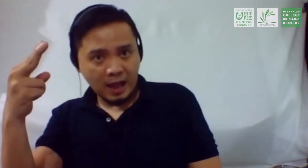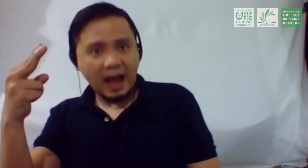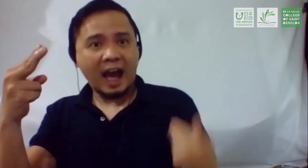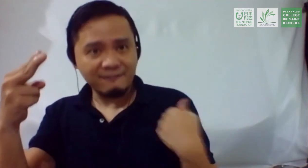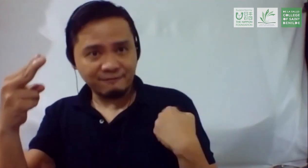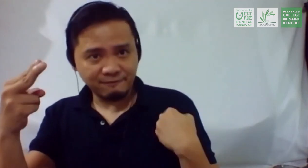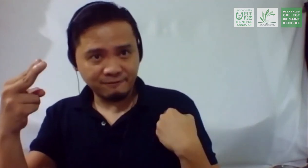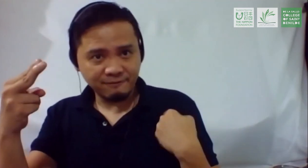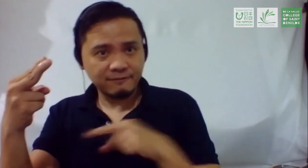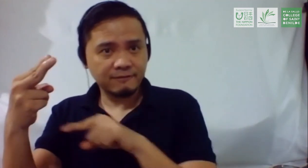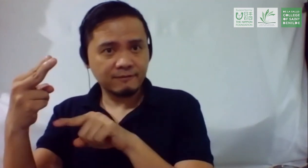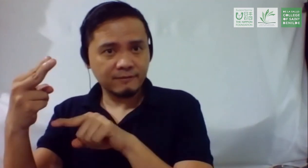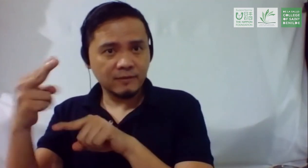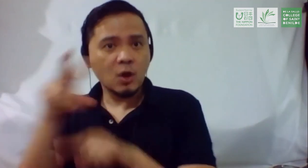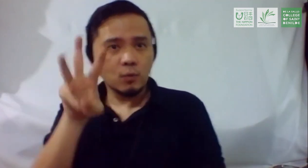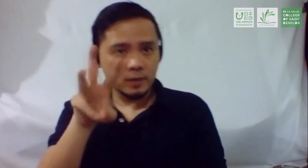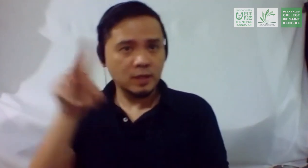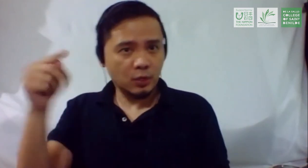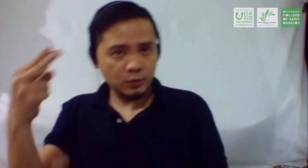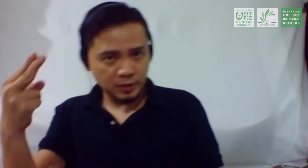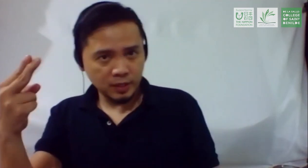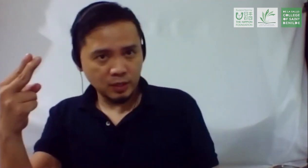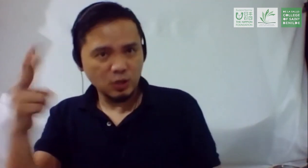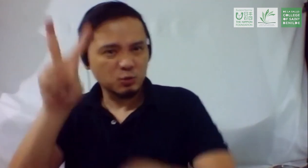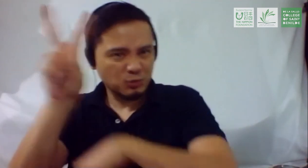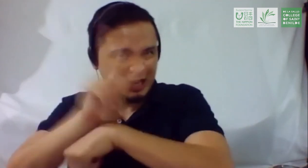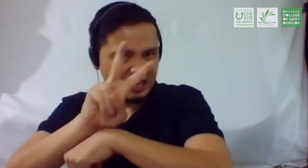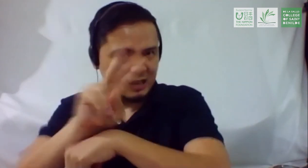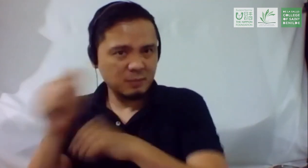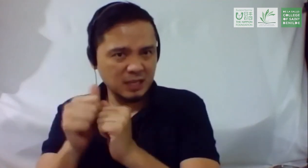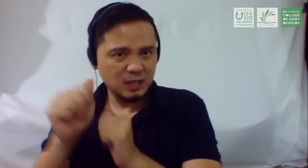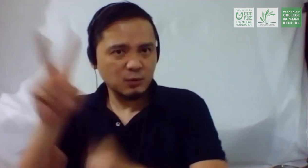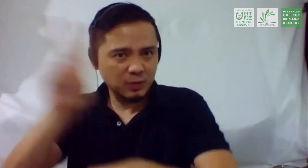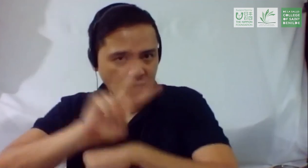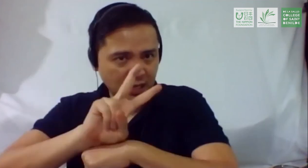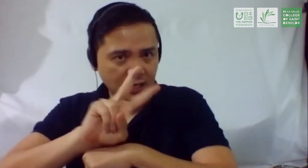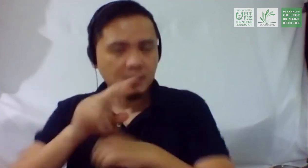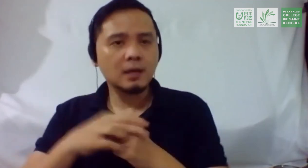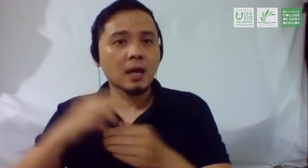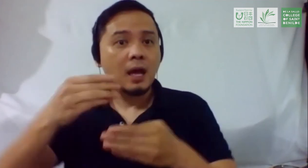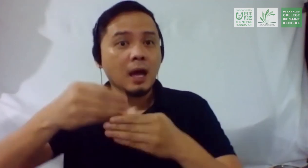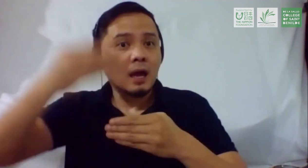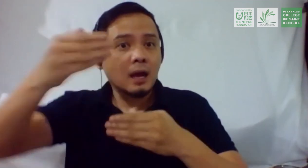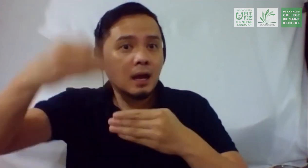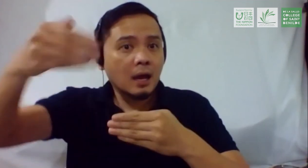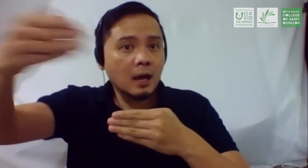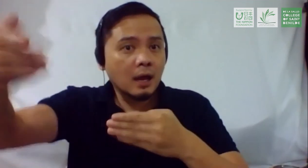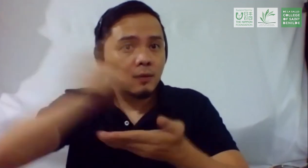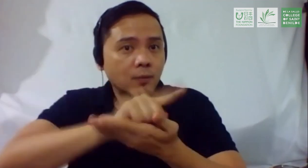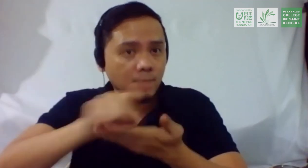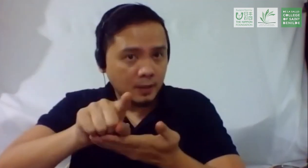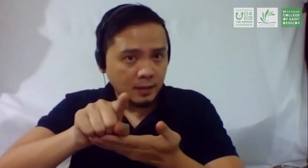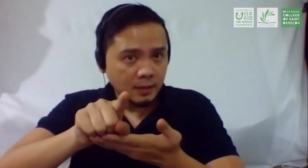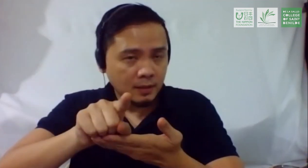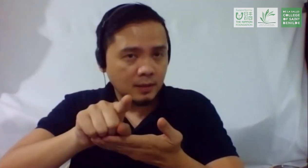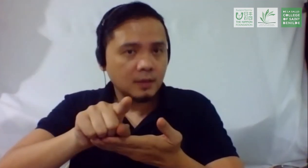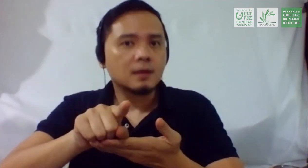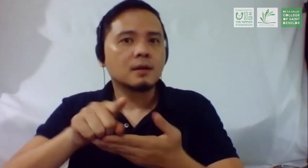Wednesday and Thursday. And then the following week, we have 2 days of class, can be Tuesday or Wednesday